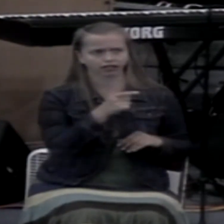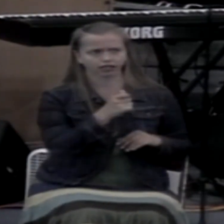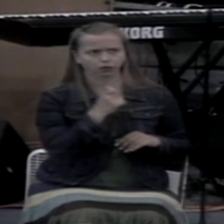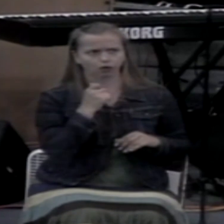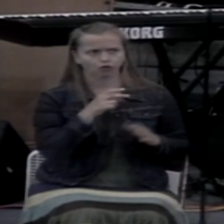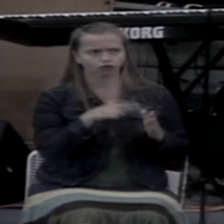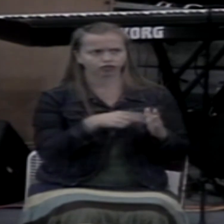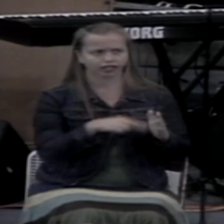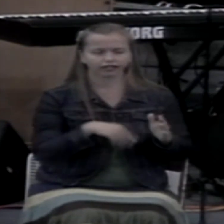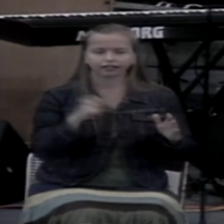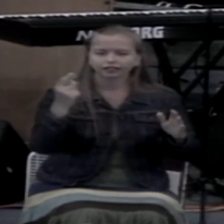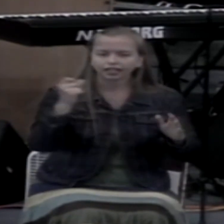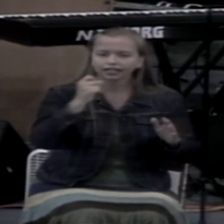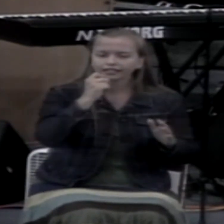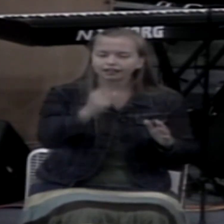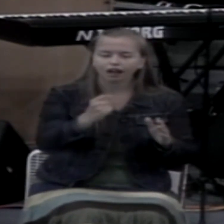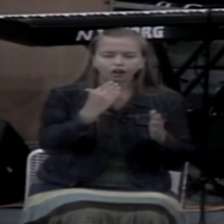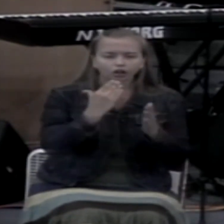Ghost.